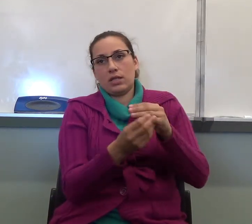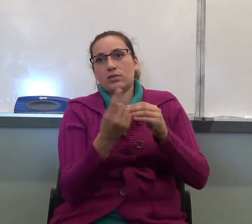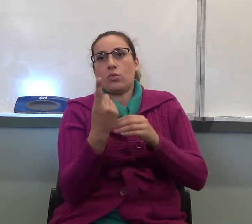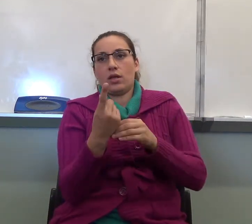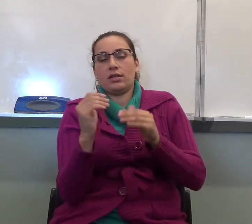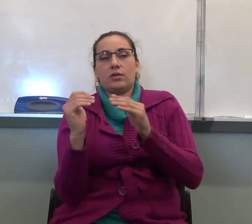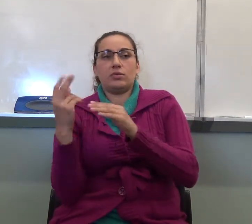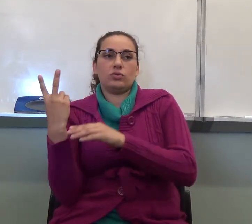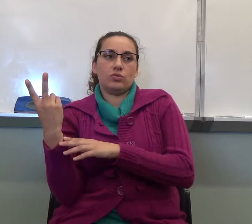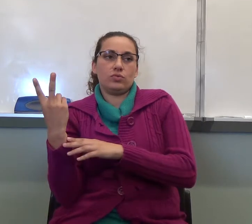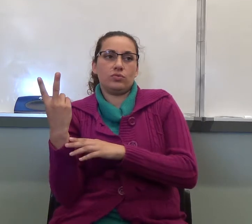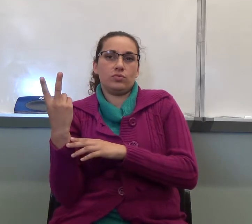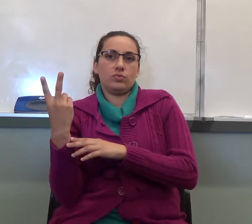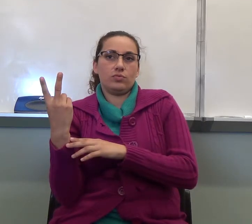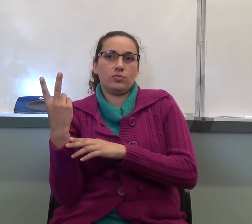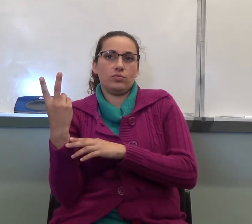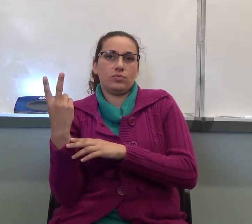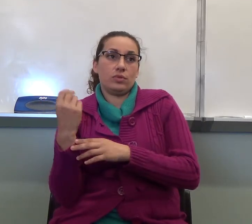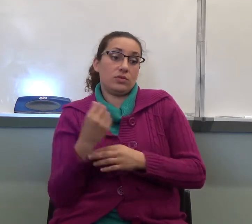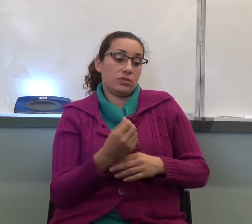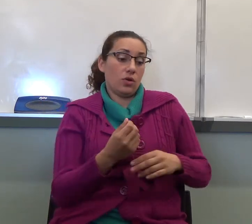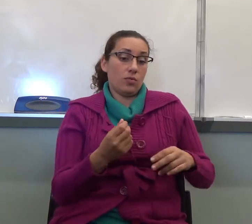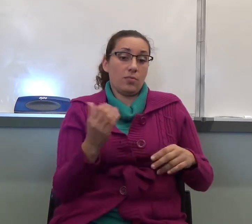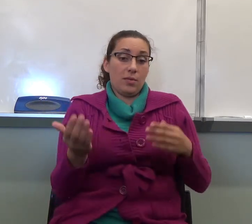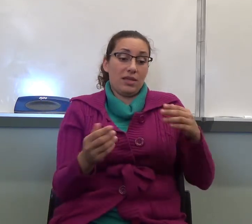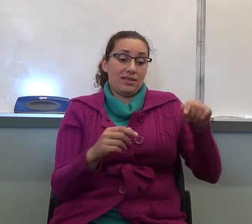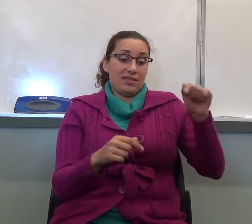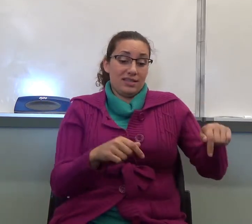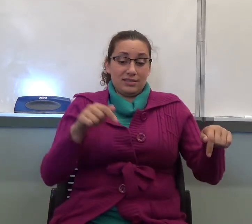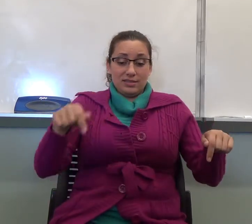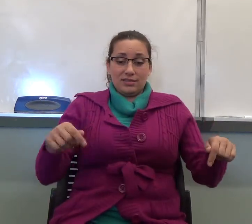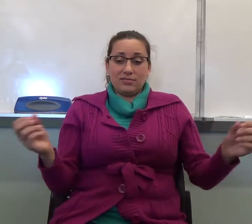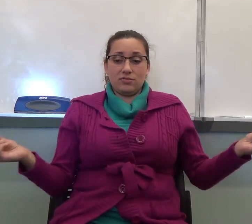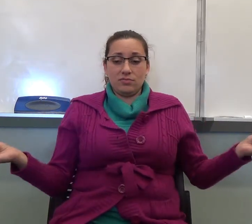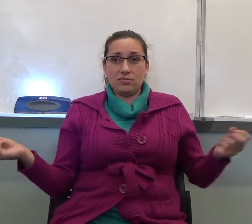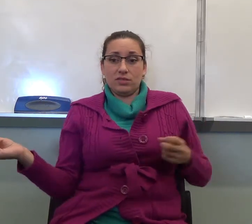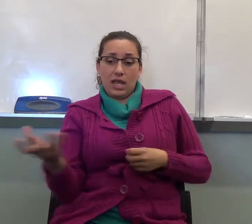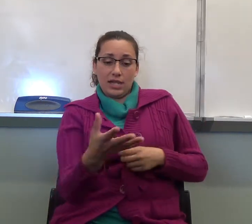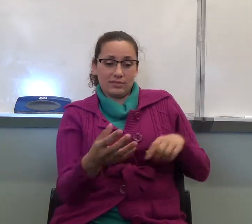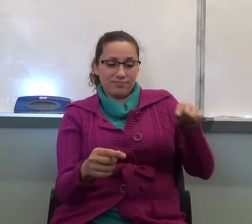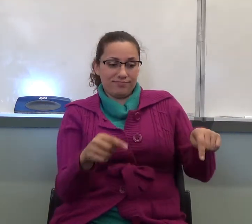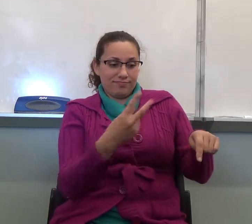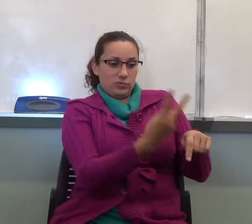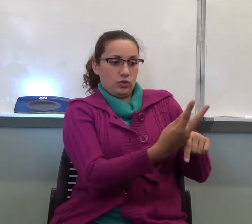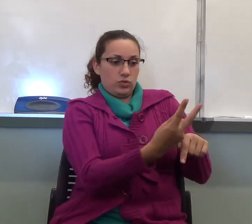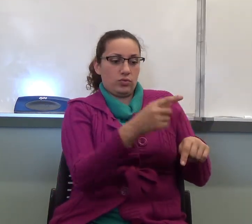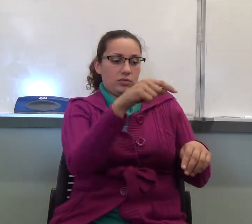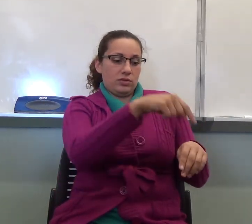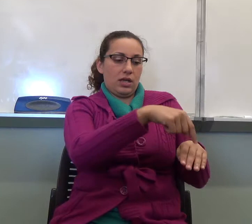you get? Well, 2 dots on one, 2 dots on the other. Huh? If you get 4, could you get a 3?